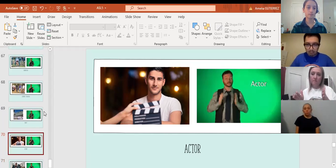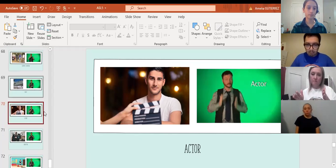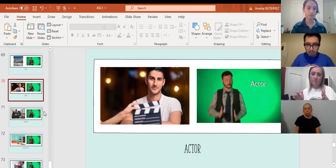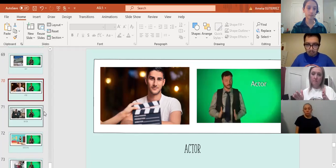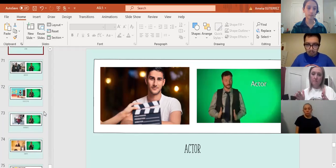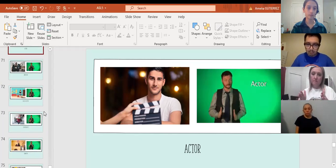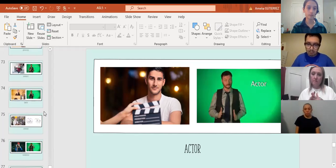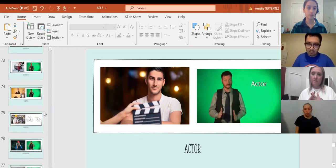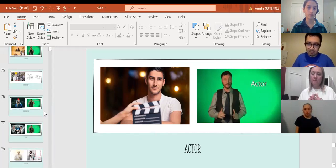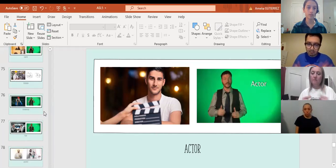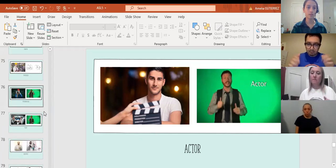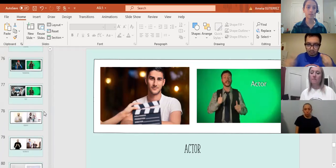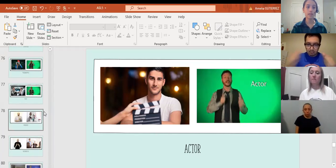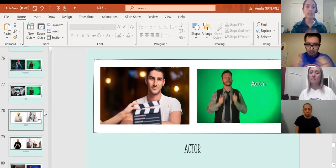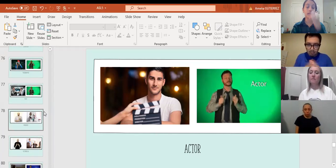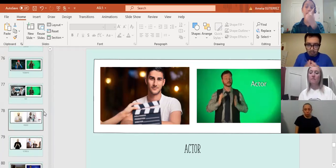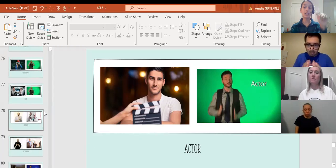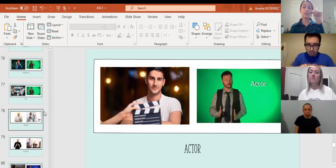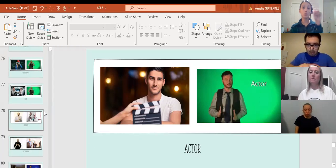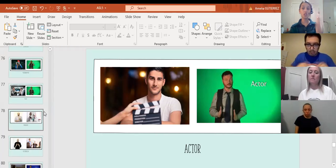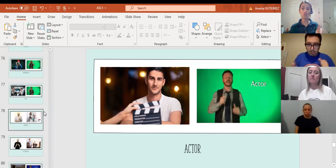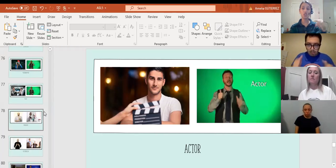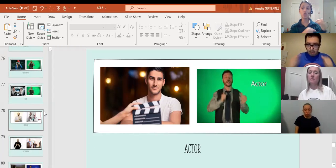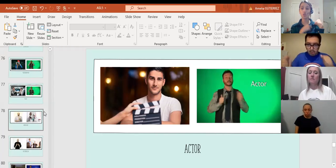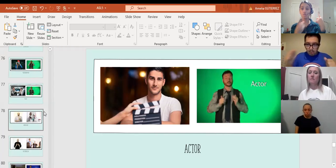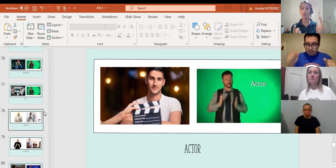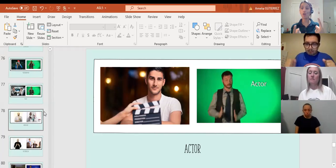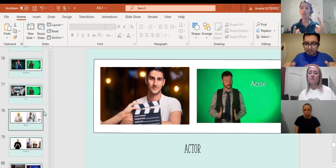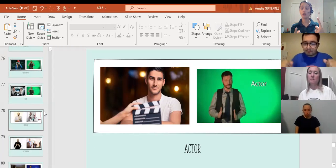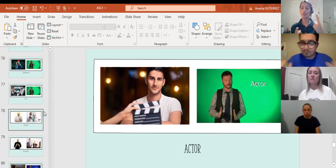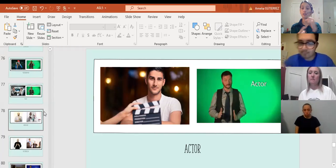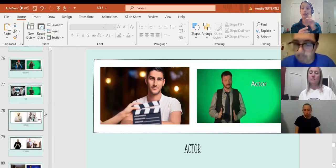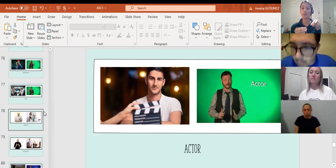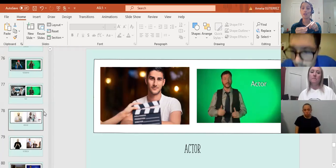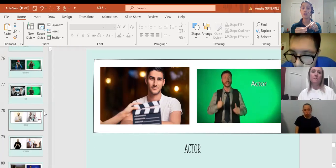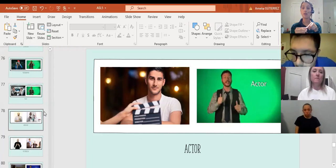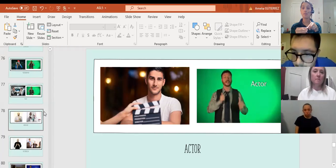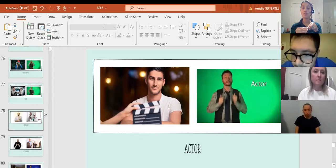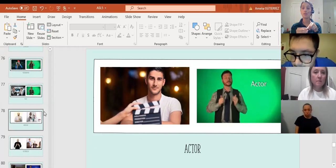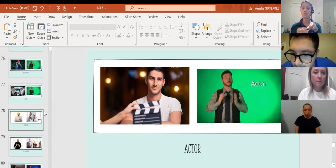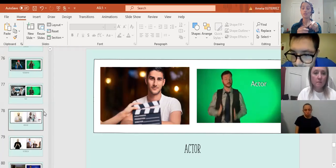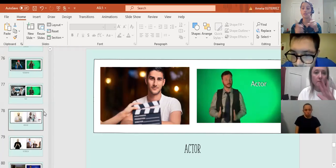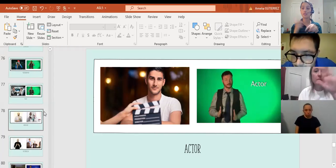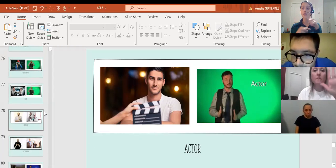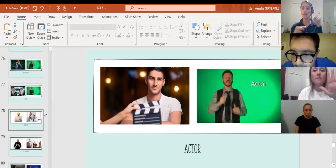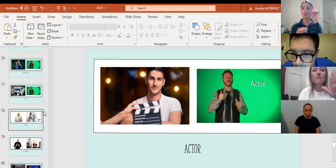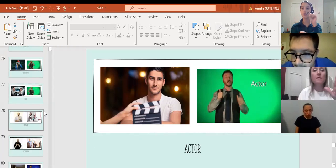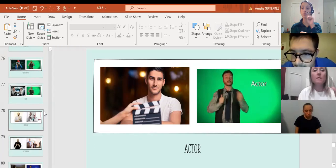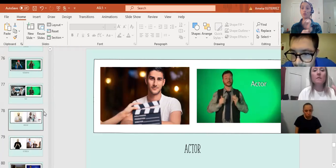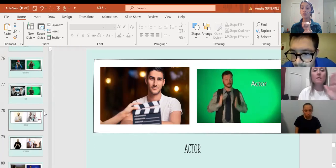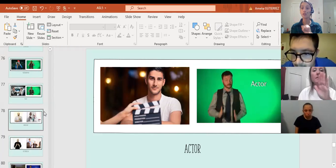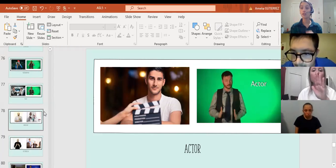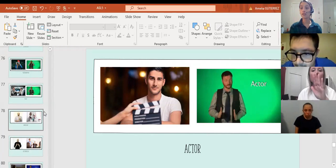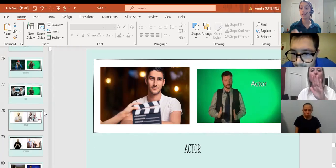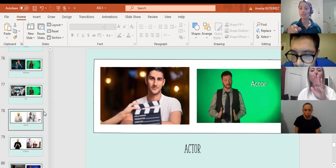Okay. Let's see. Any questions so far about the signs